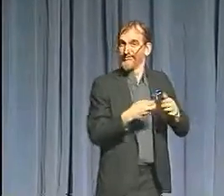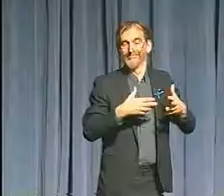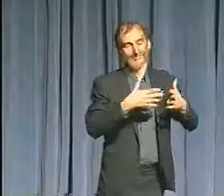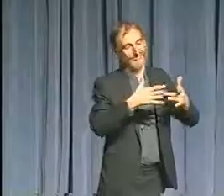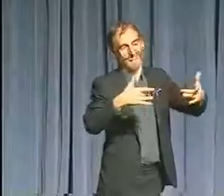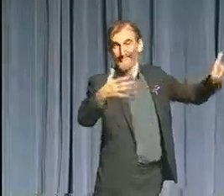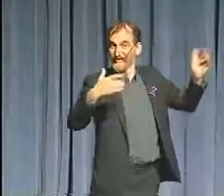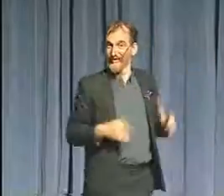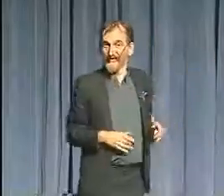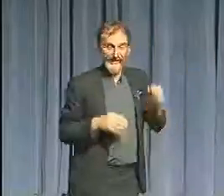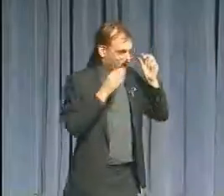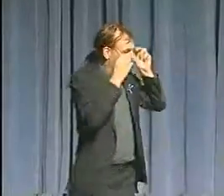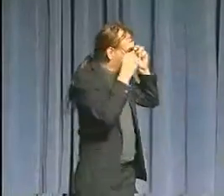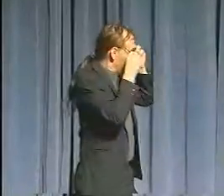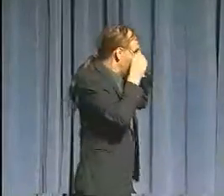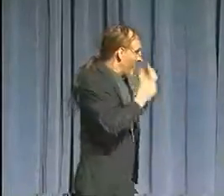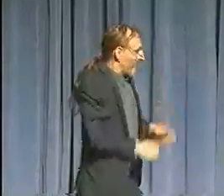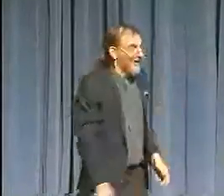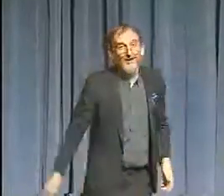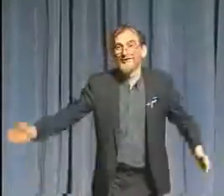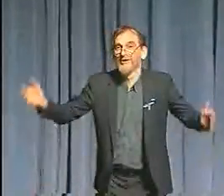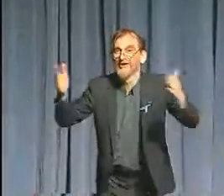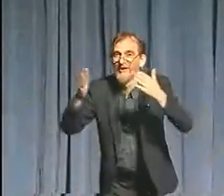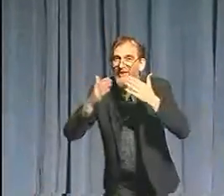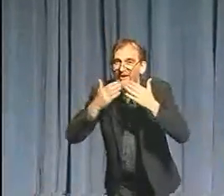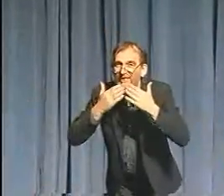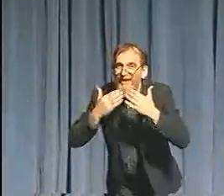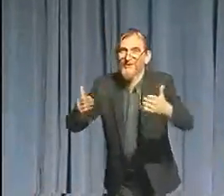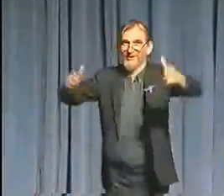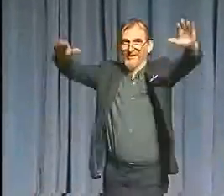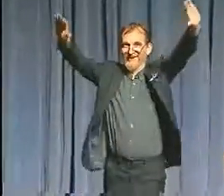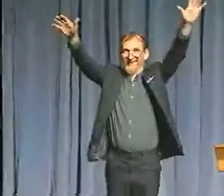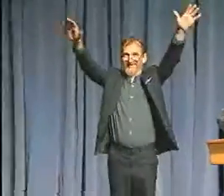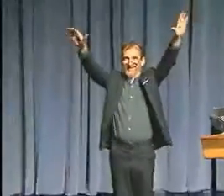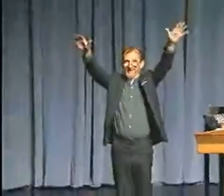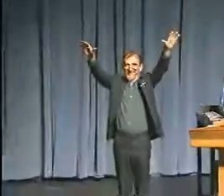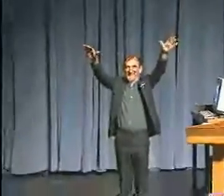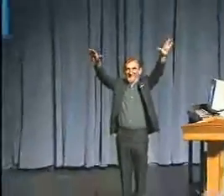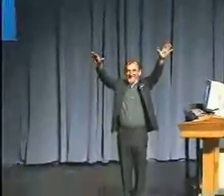confidence that we can solve our challenges. So thank you very much.